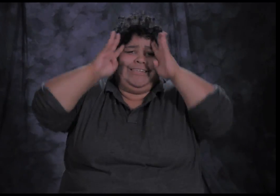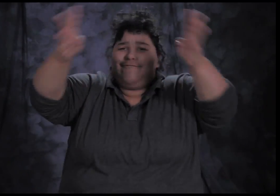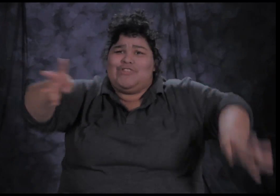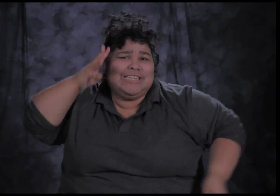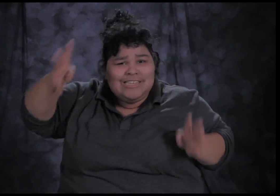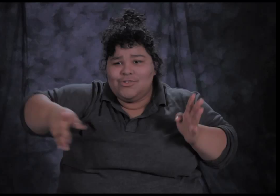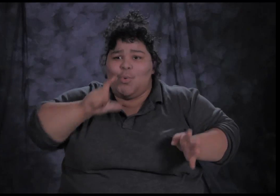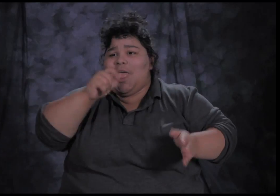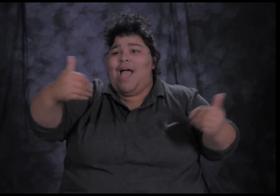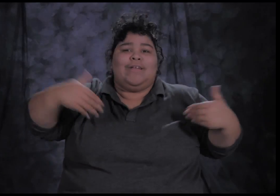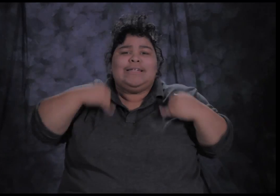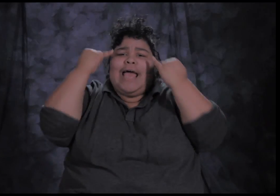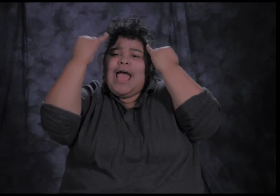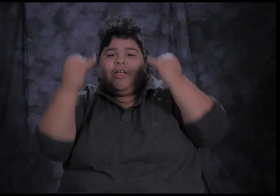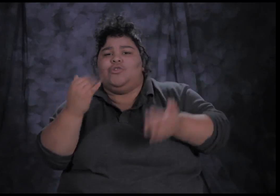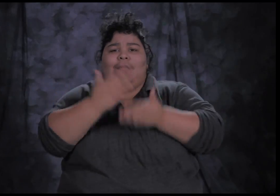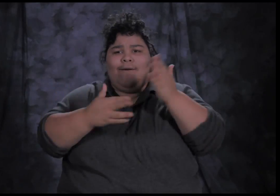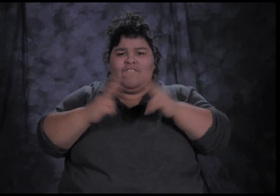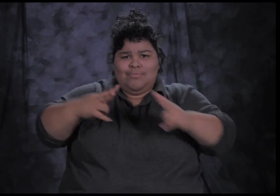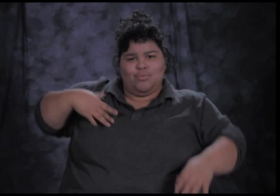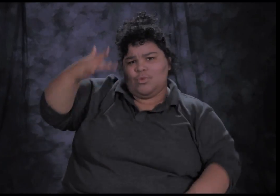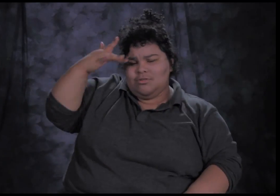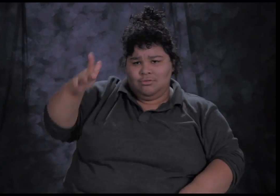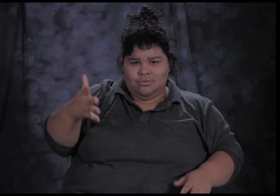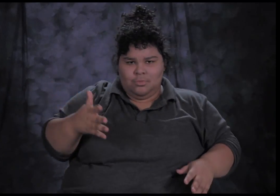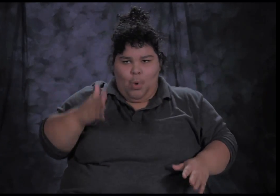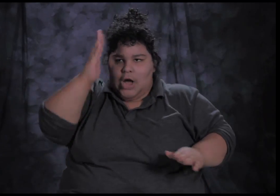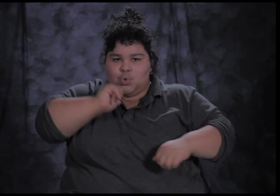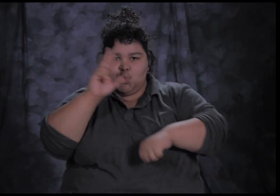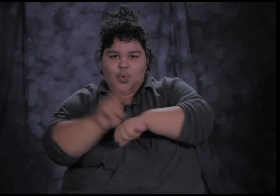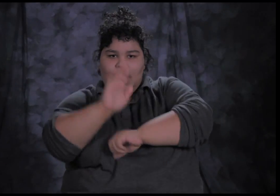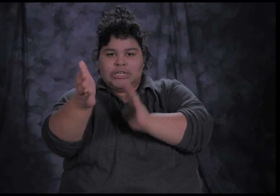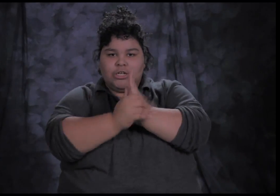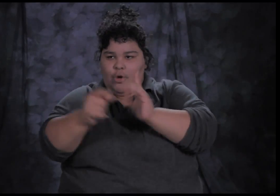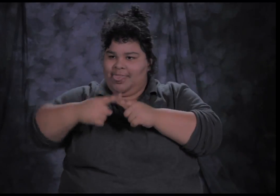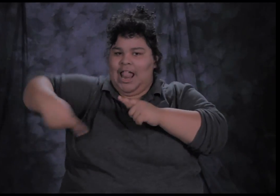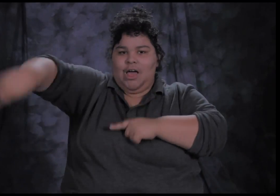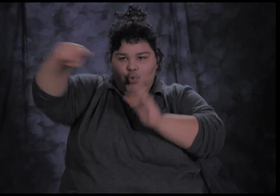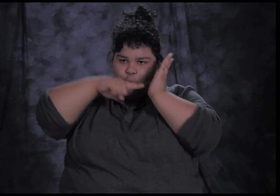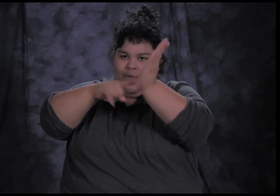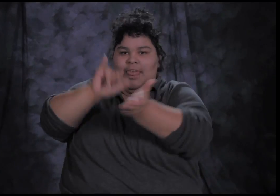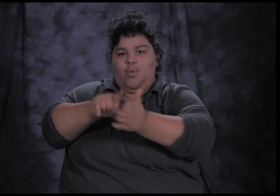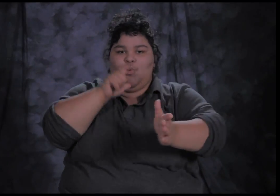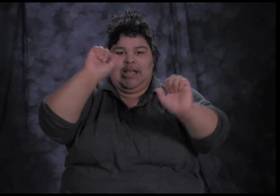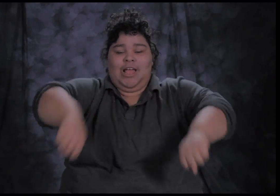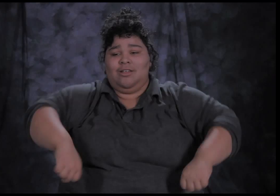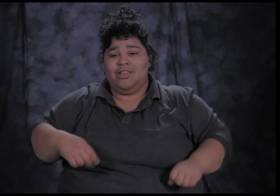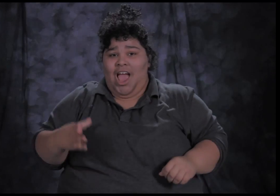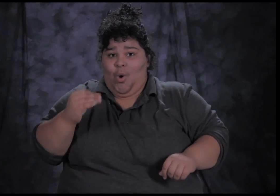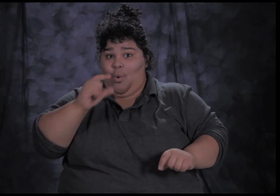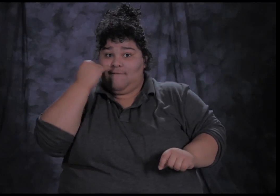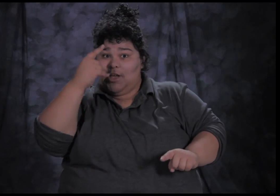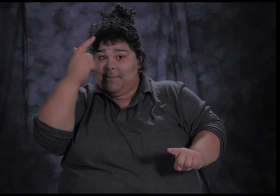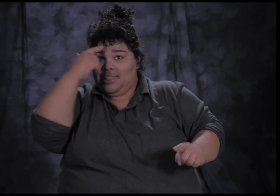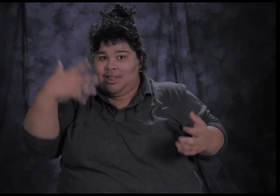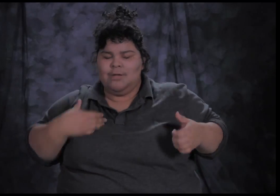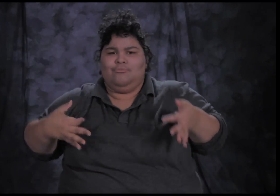We all have skills to create ideas that we can share, and we should. We should share it with everyone, regardless of whether or not you have a mental